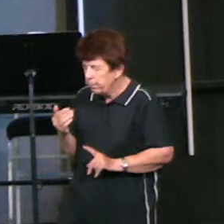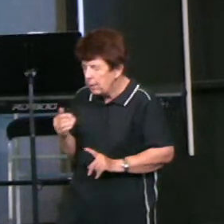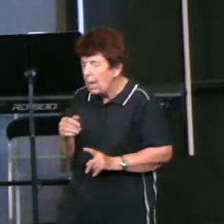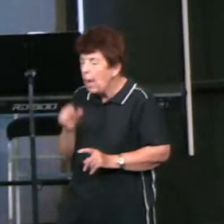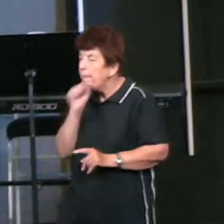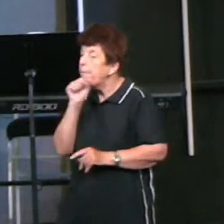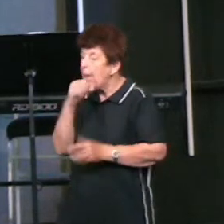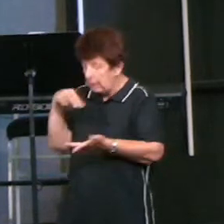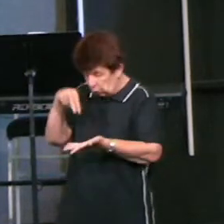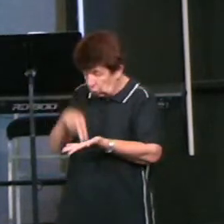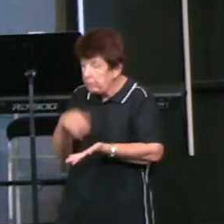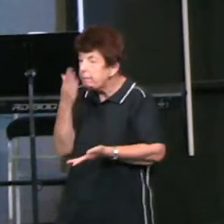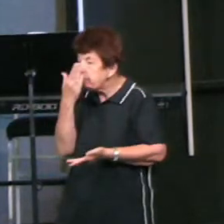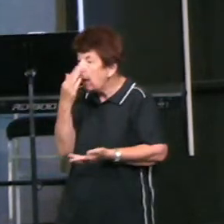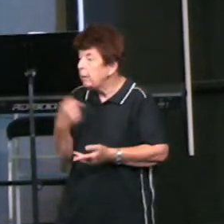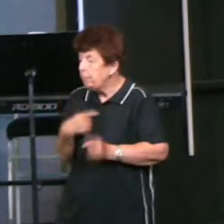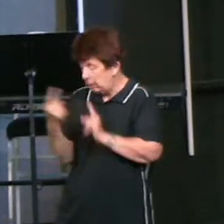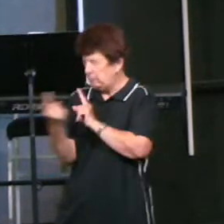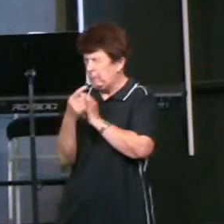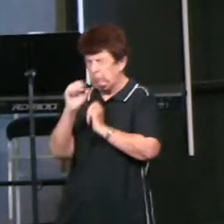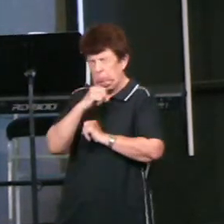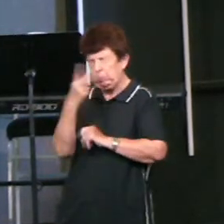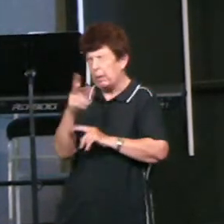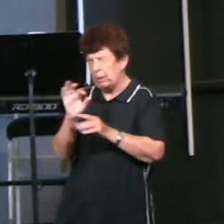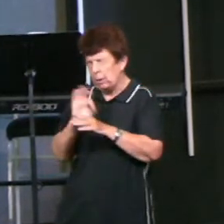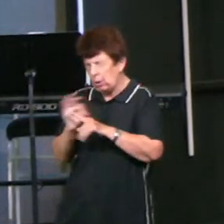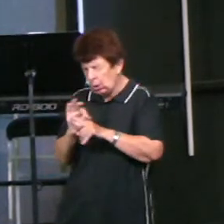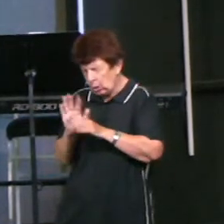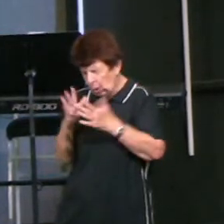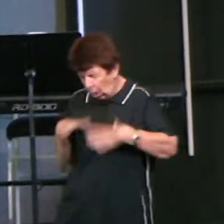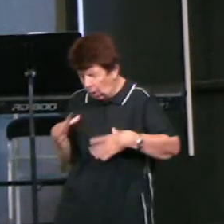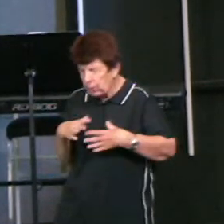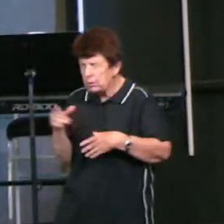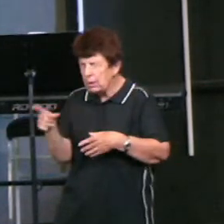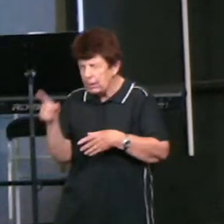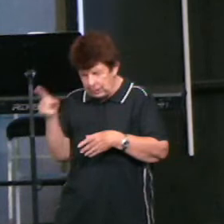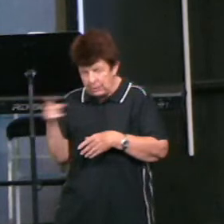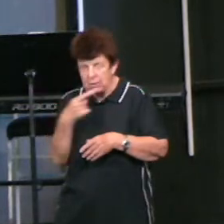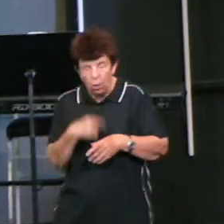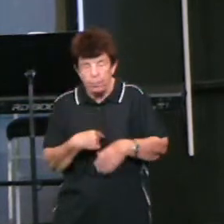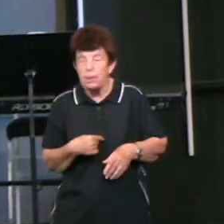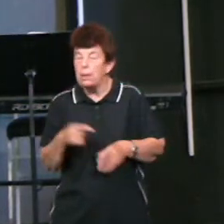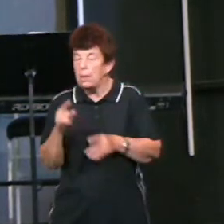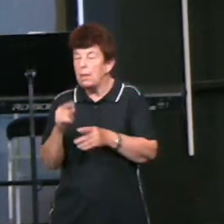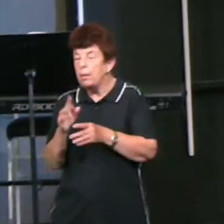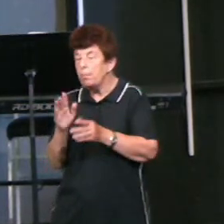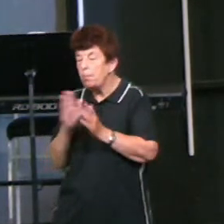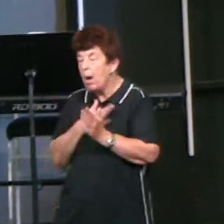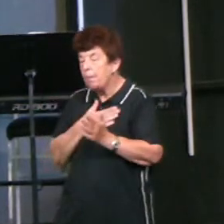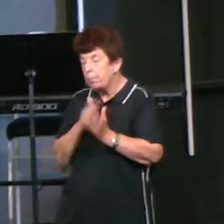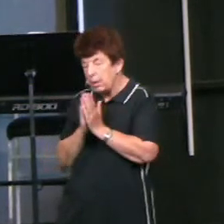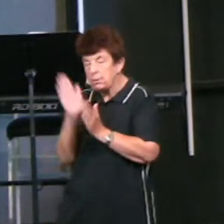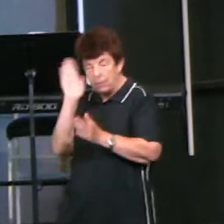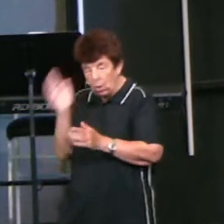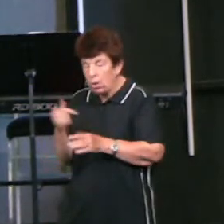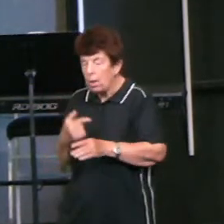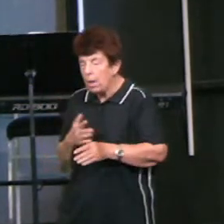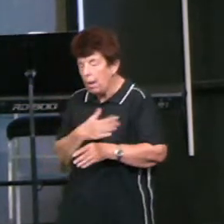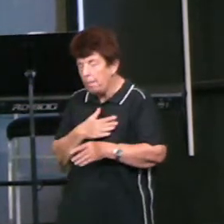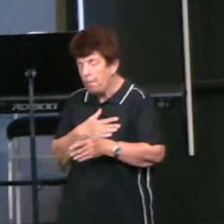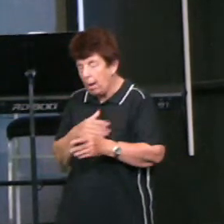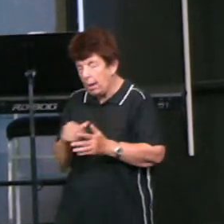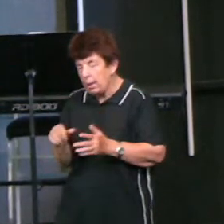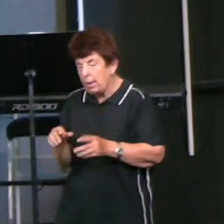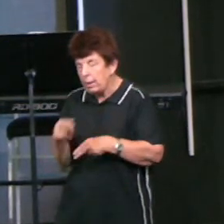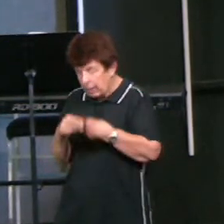a man stood before me in bright clothing and said, Cornelius, your prayer has been heard and your alms have been remembered